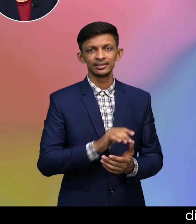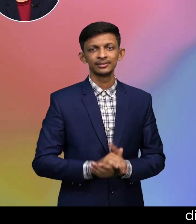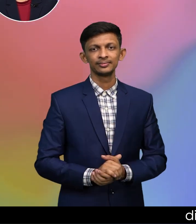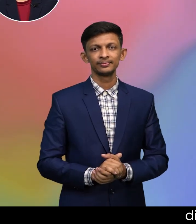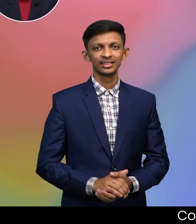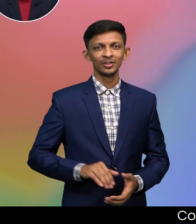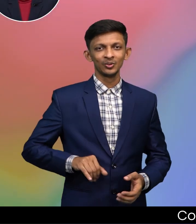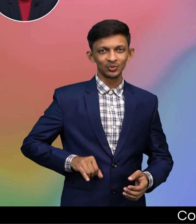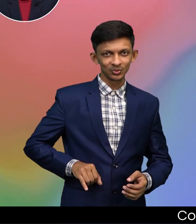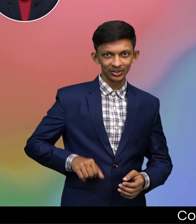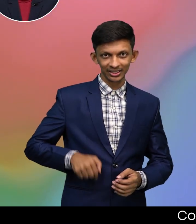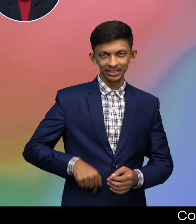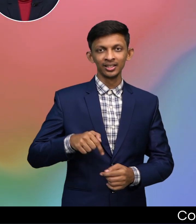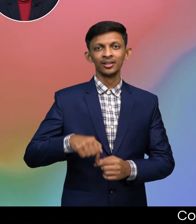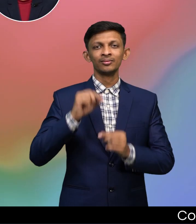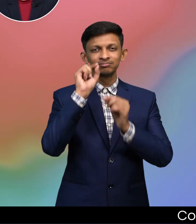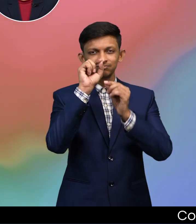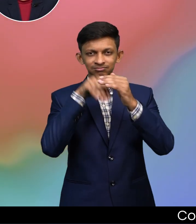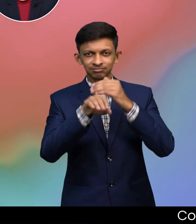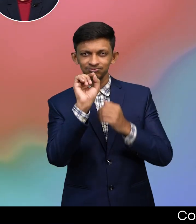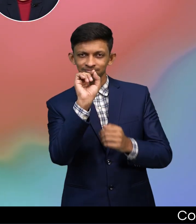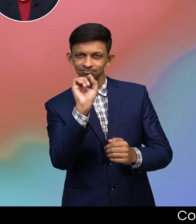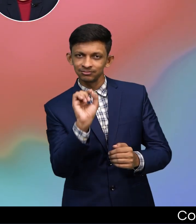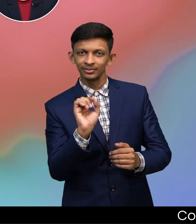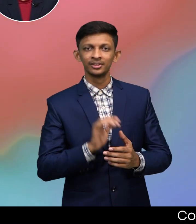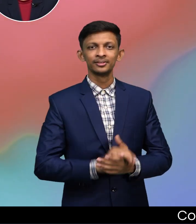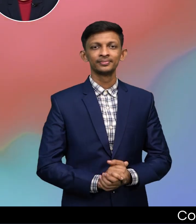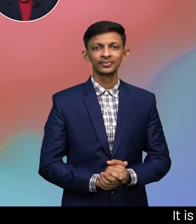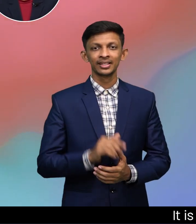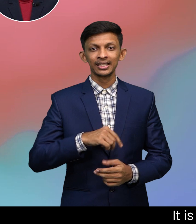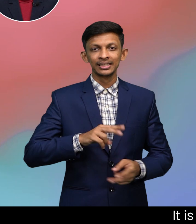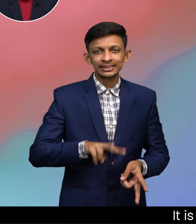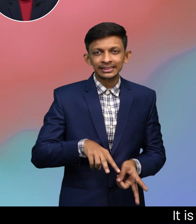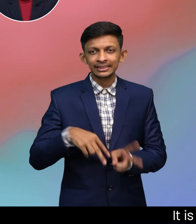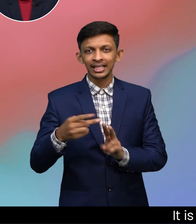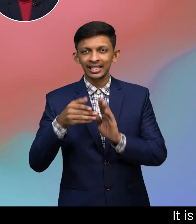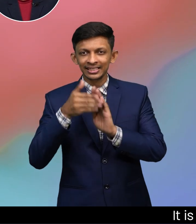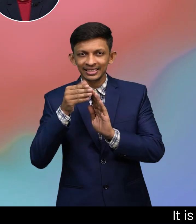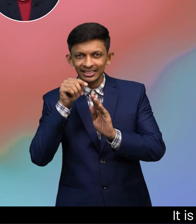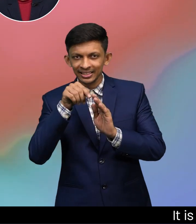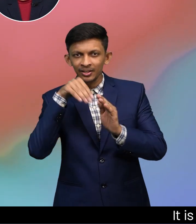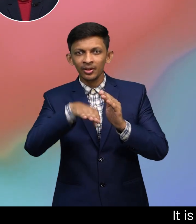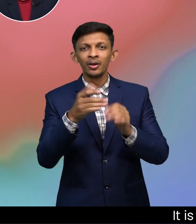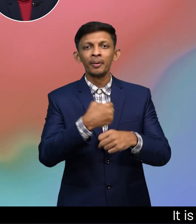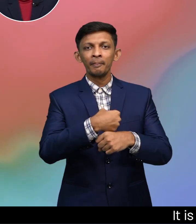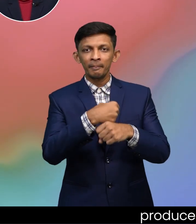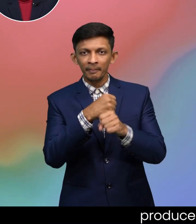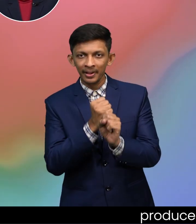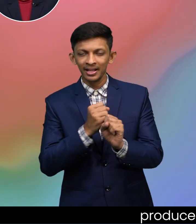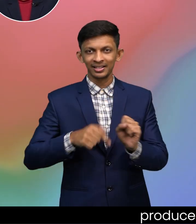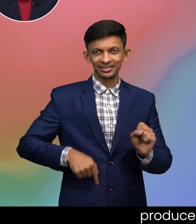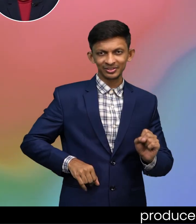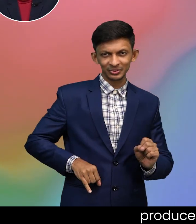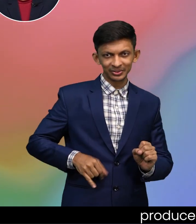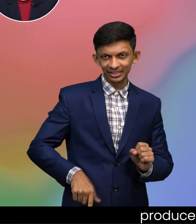The hormone action maintains osmotic concentration of body fluids.